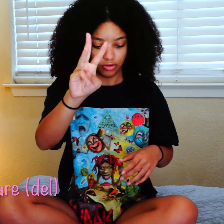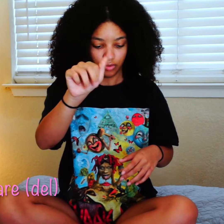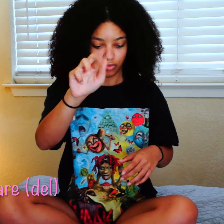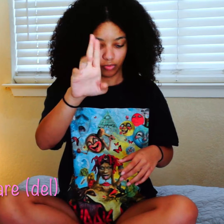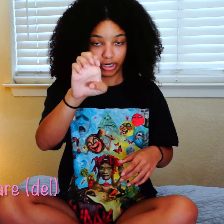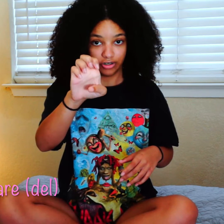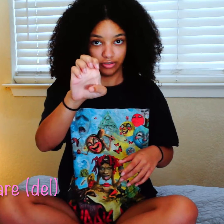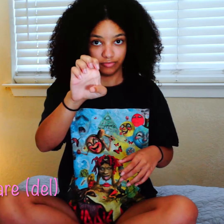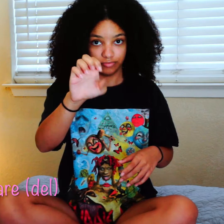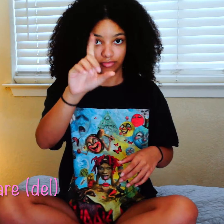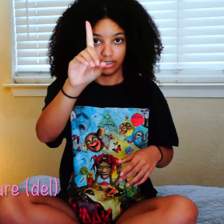Delaware.